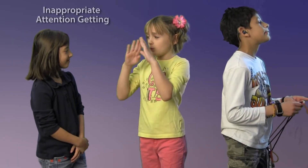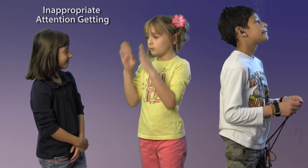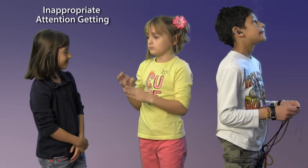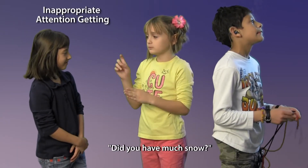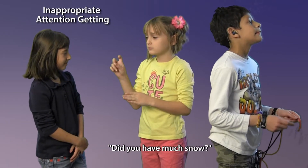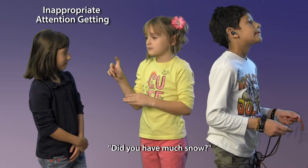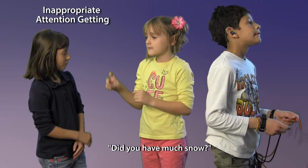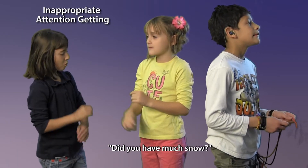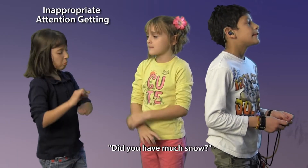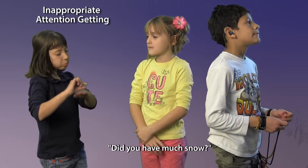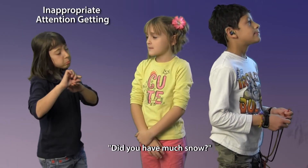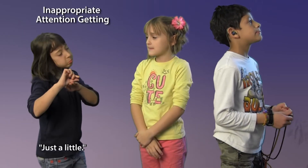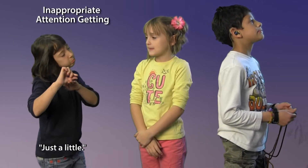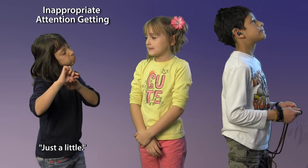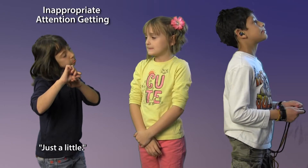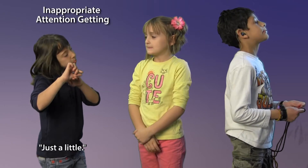Did you have much snow? Just a little.